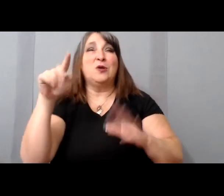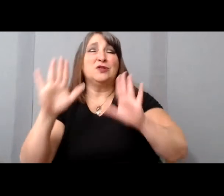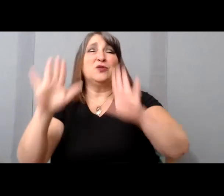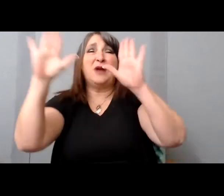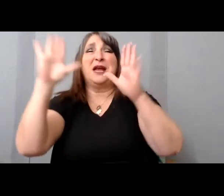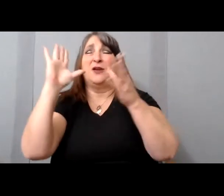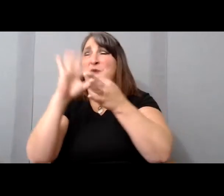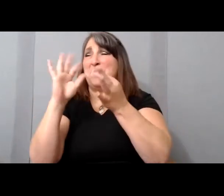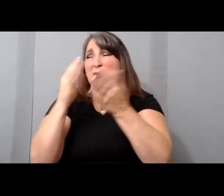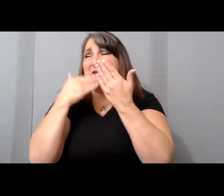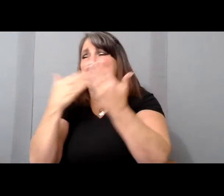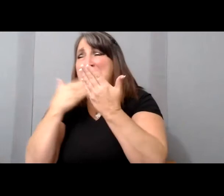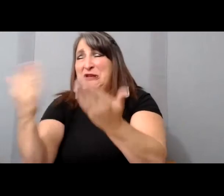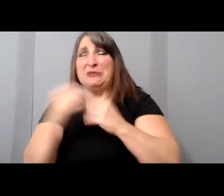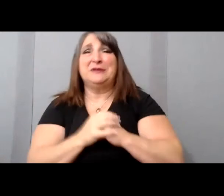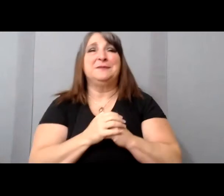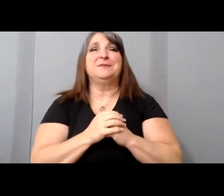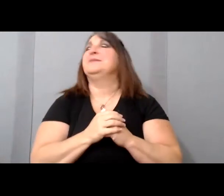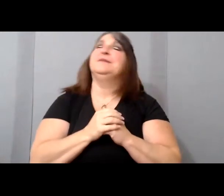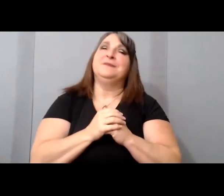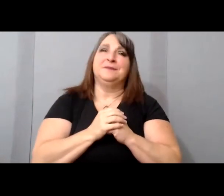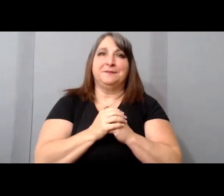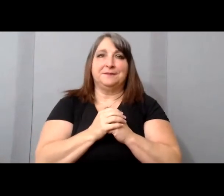remarks. I'm now.